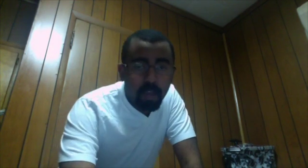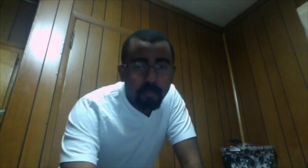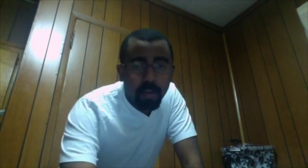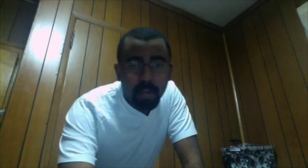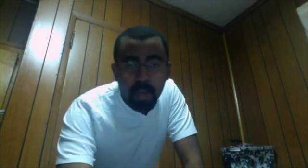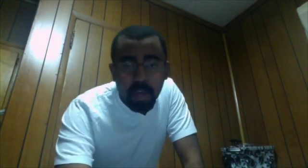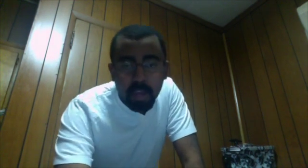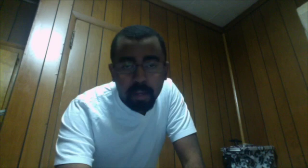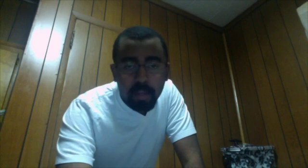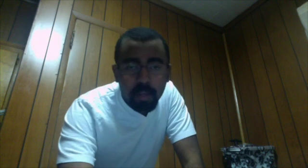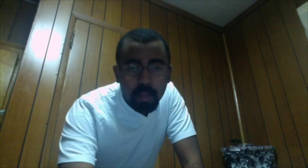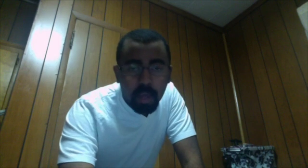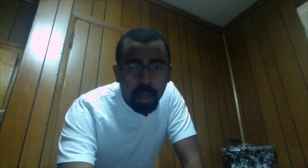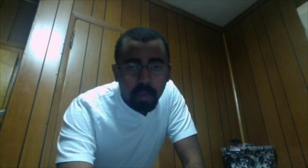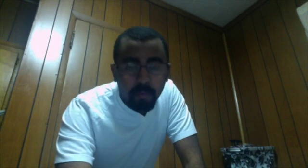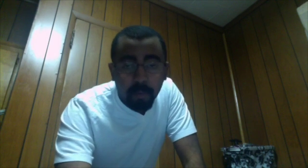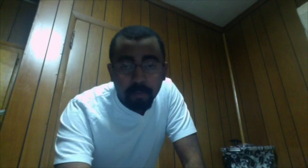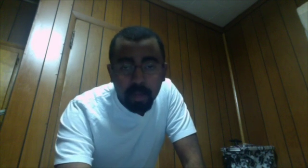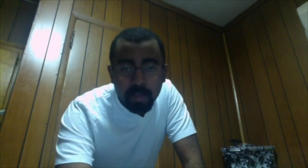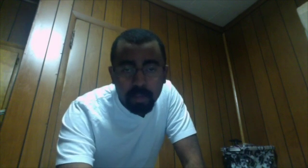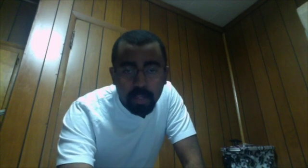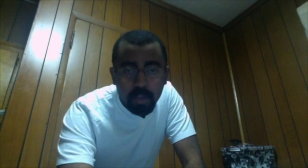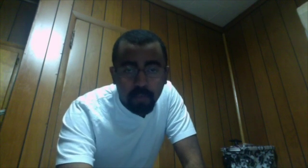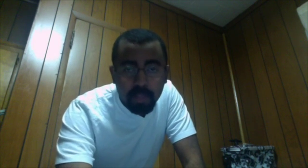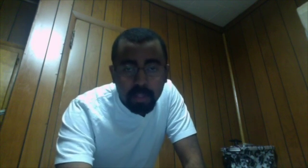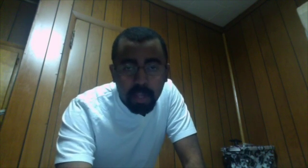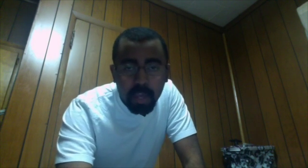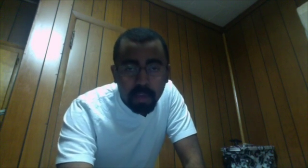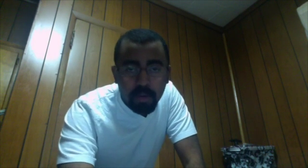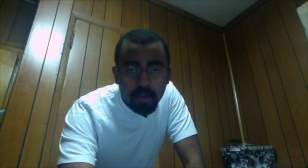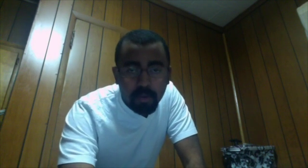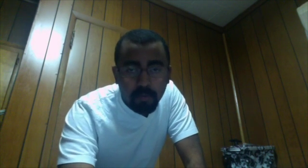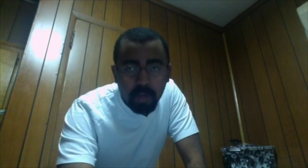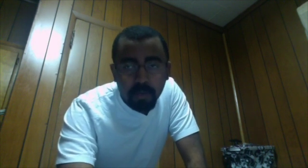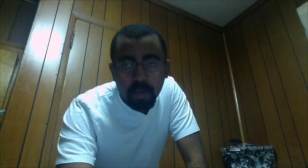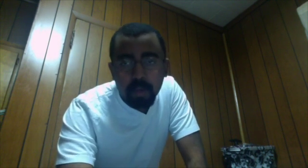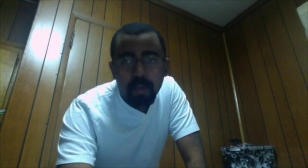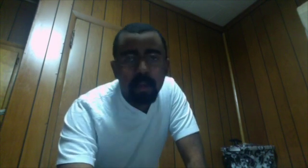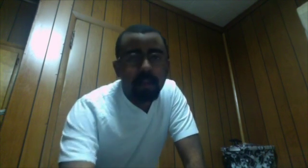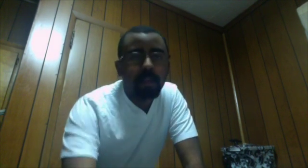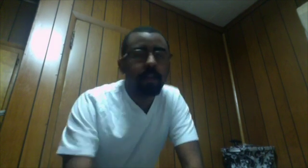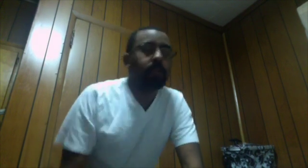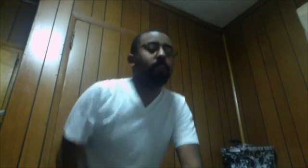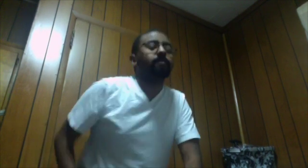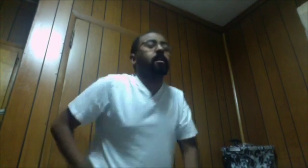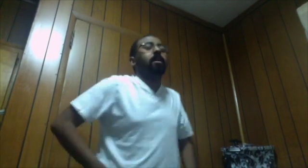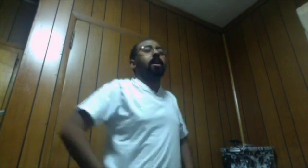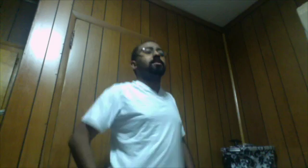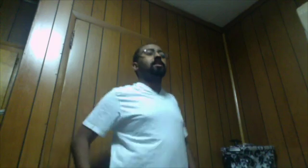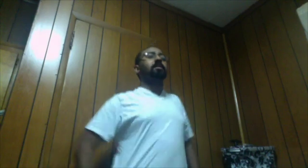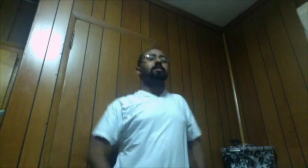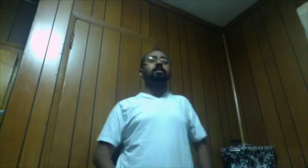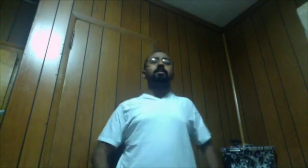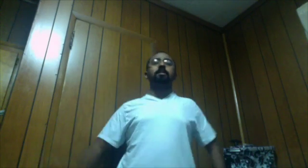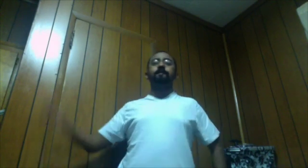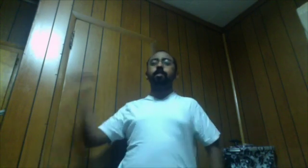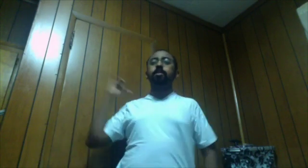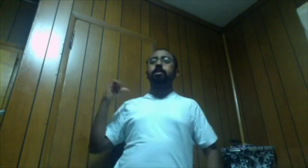Number 9. I hope I'm pronouncing this. Grisaia no Rakuen. So, I saw the first season